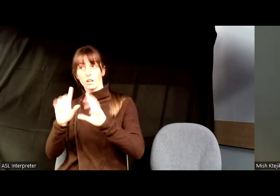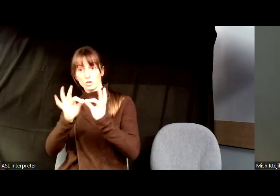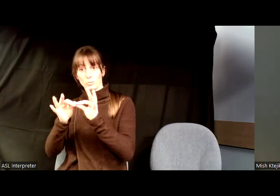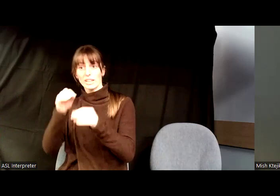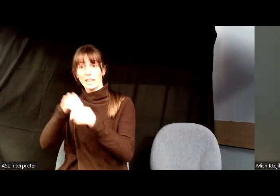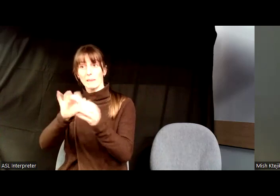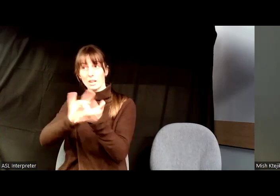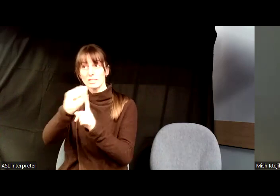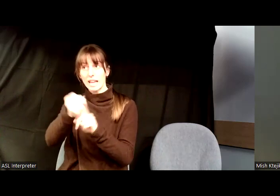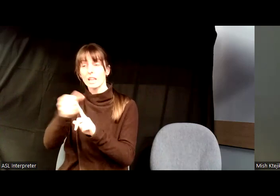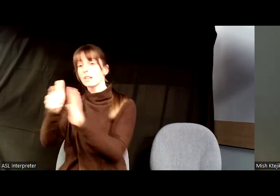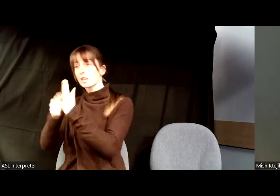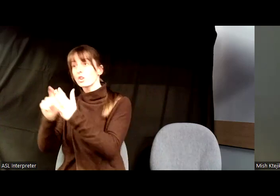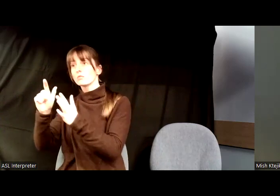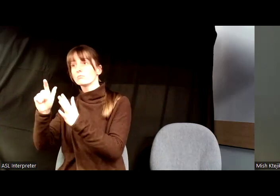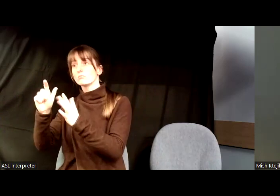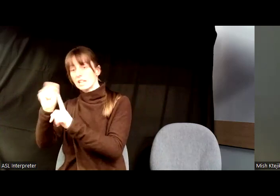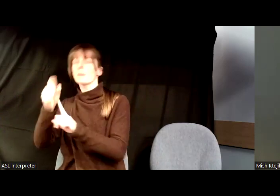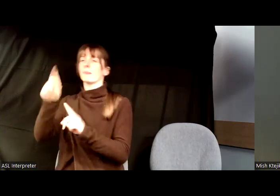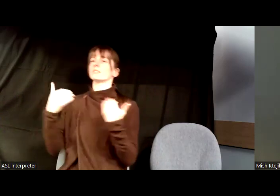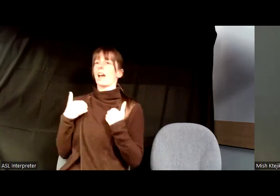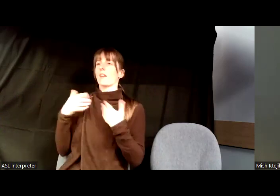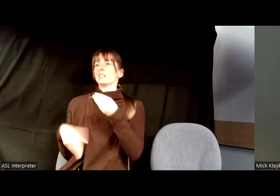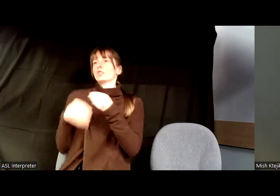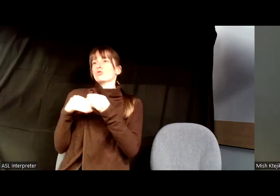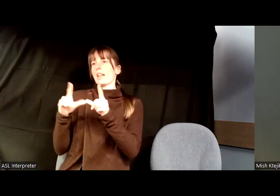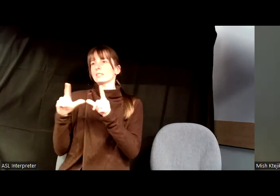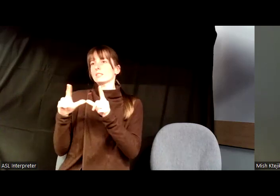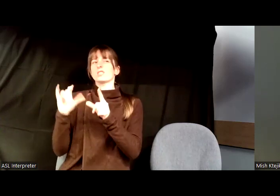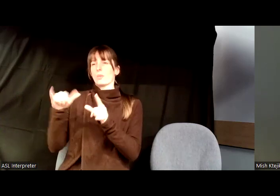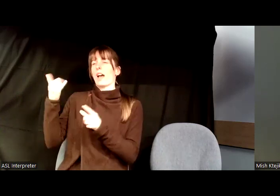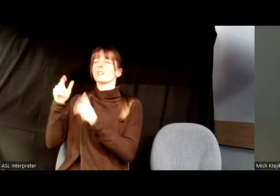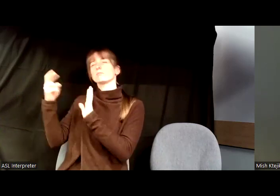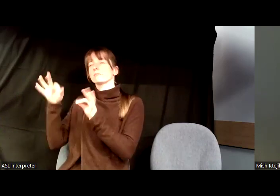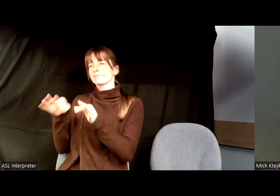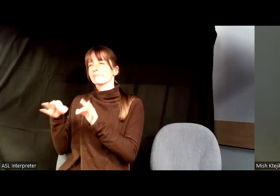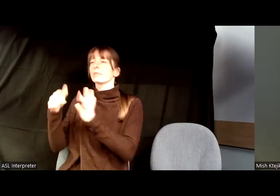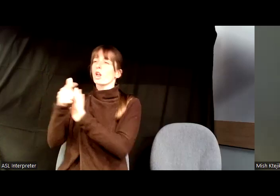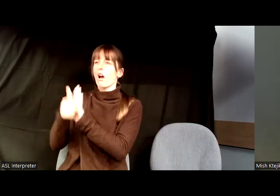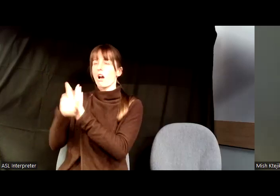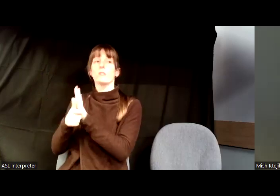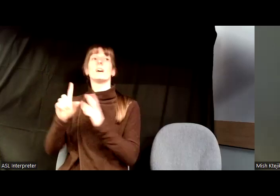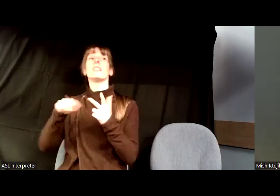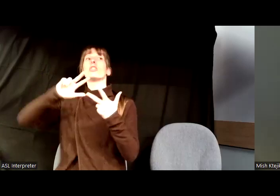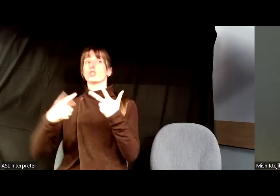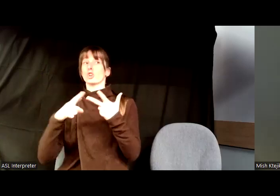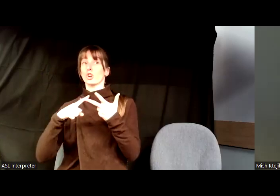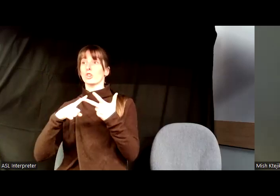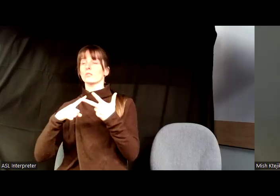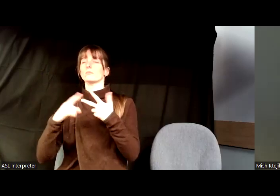renewal requirements. So we'll reference that. And then this document is a cheat sheet. Hopefully it's